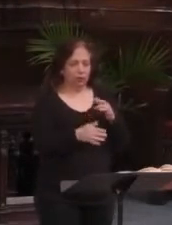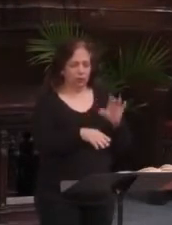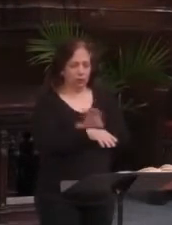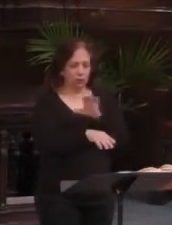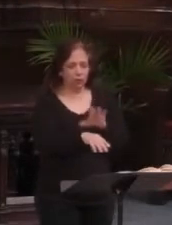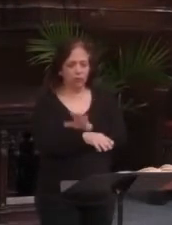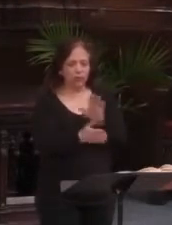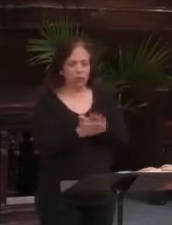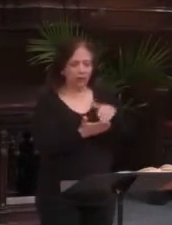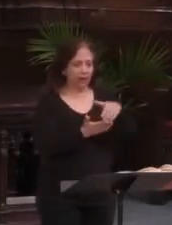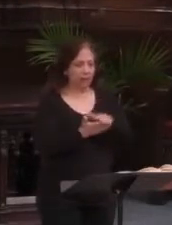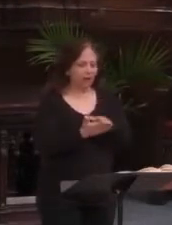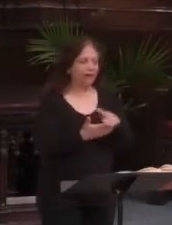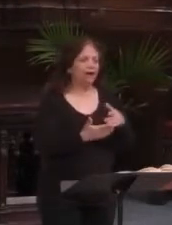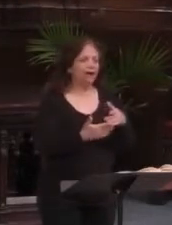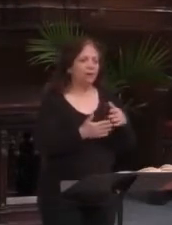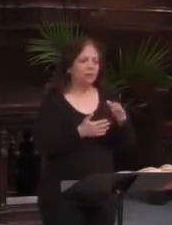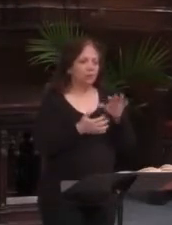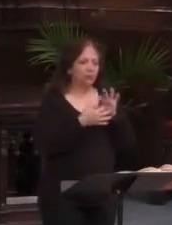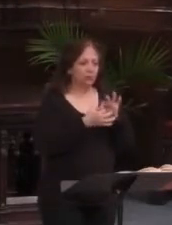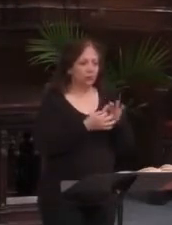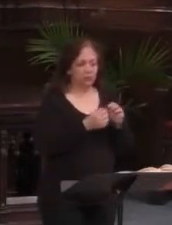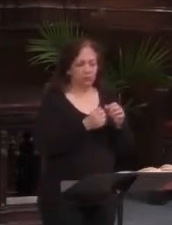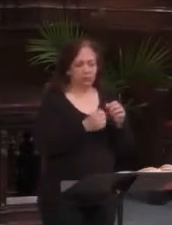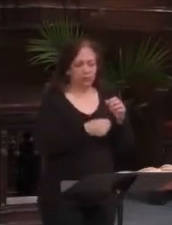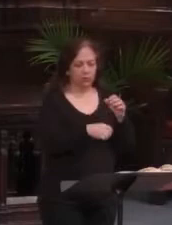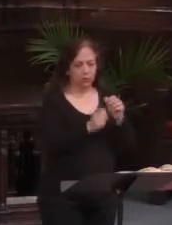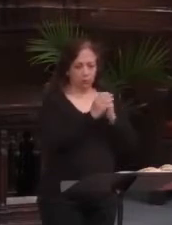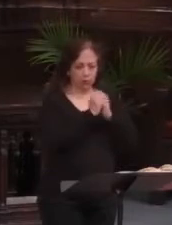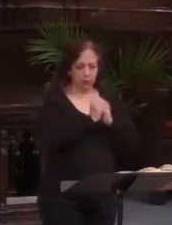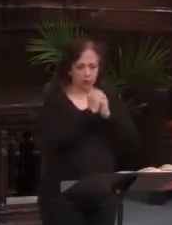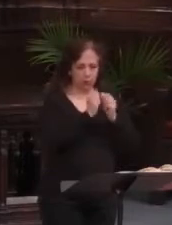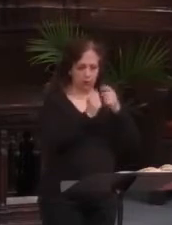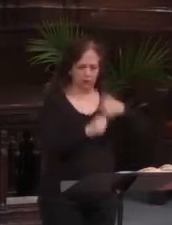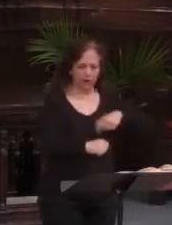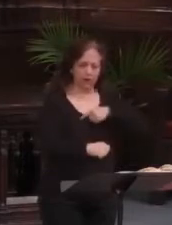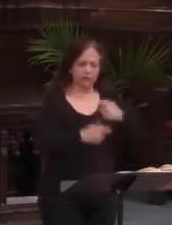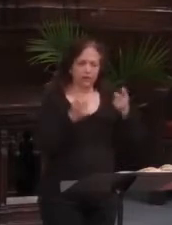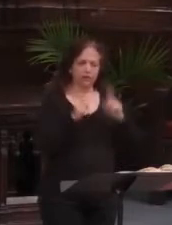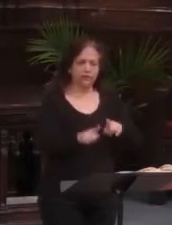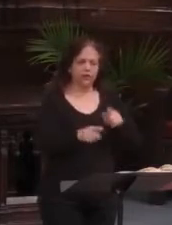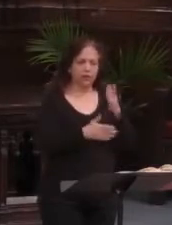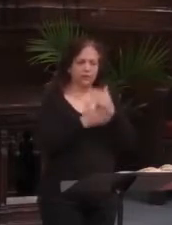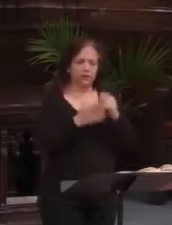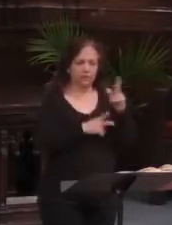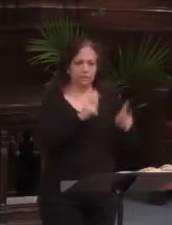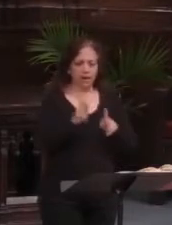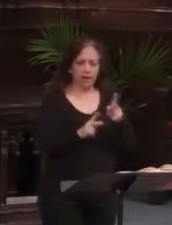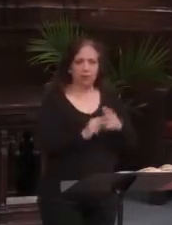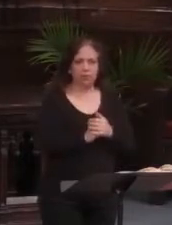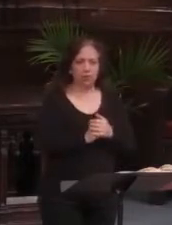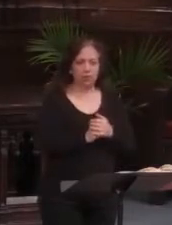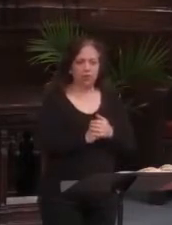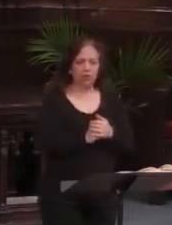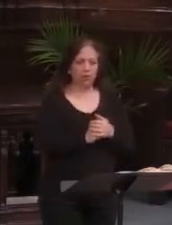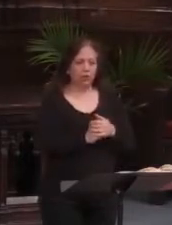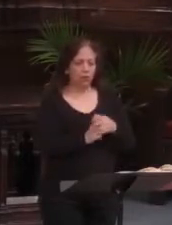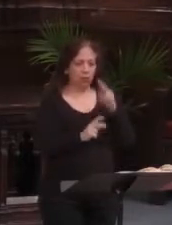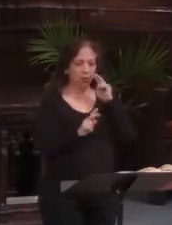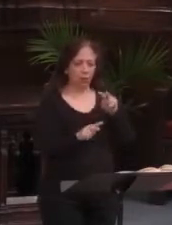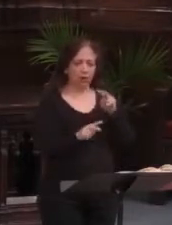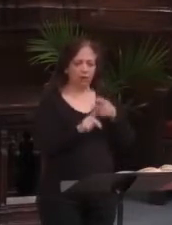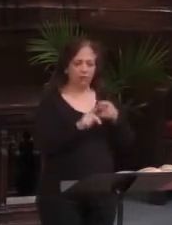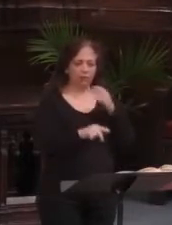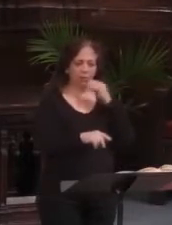with us on this special day. So a couple of people that are tuning in from home today, you might notice, are Reverend